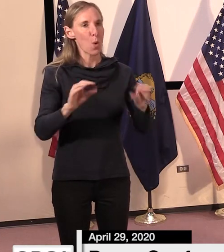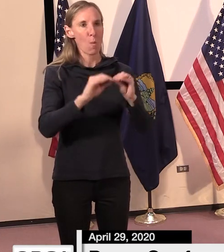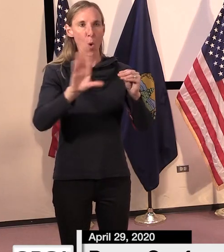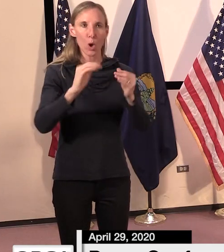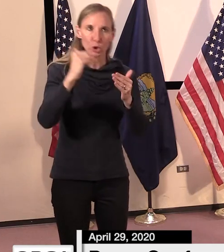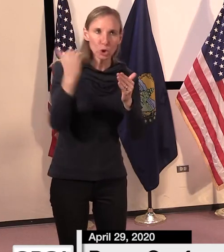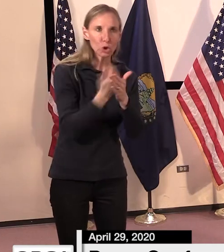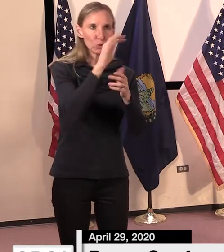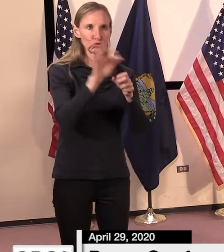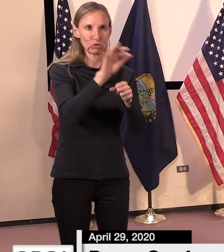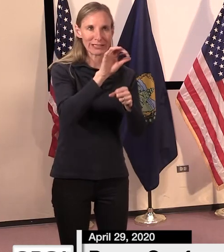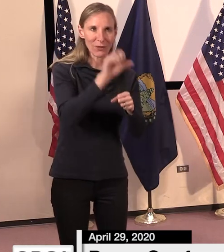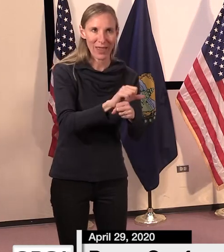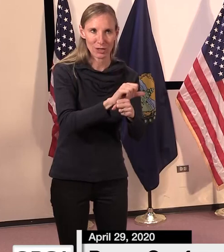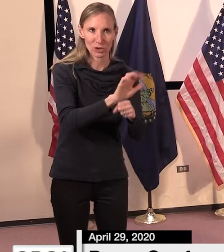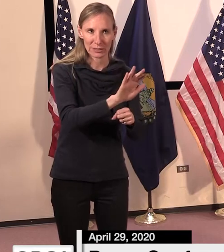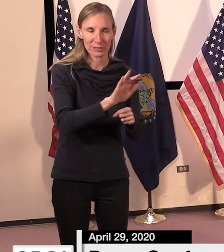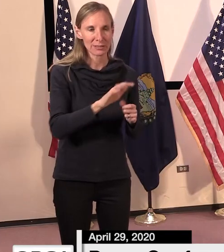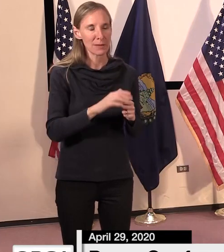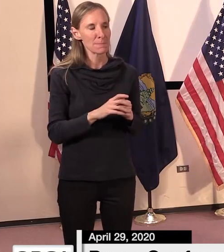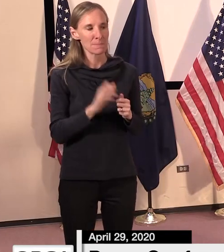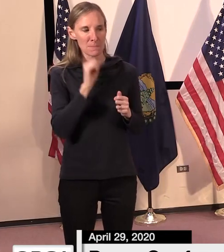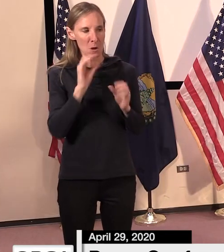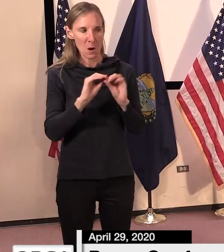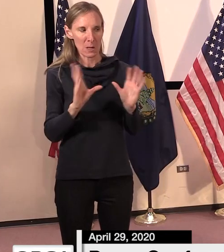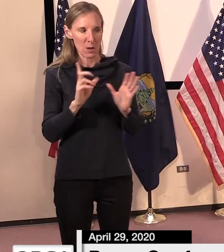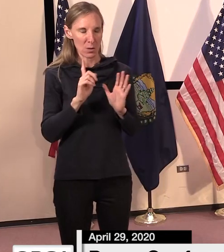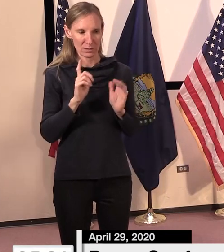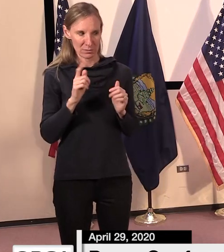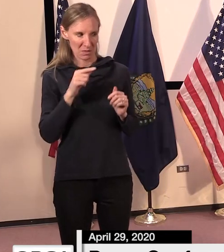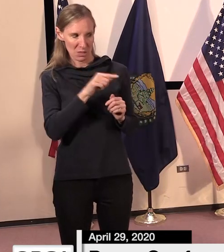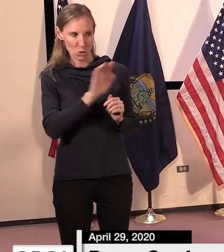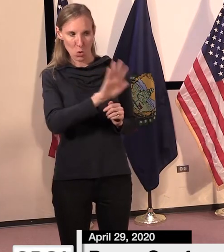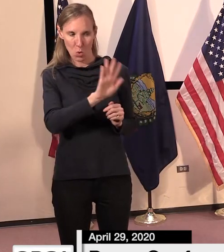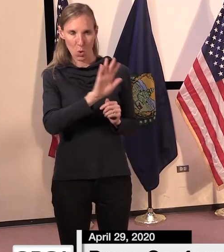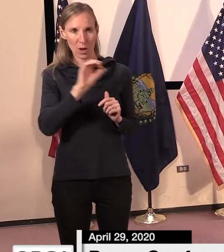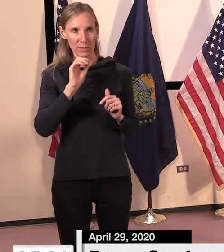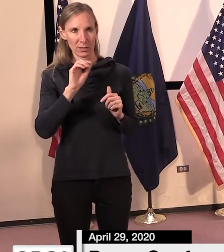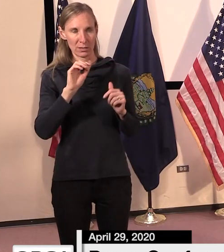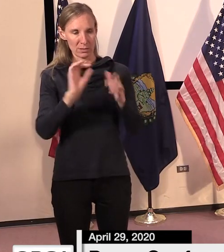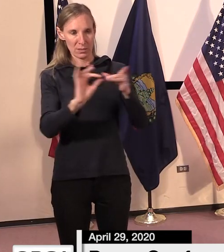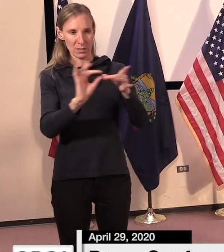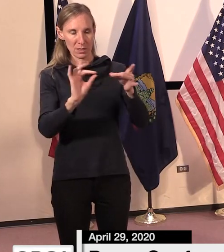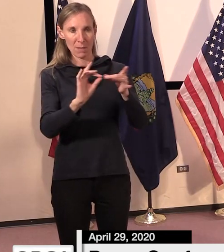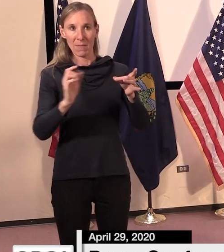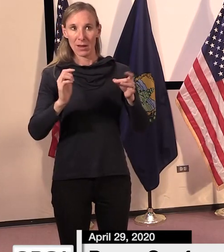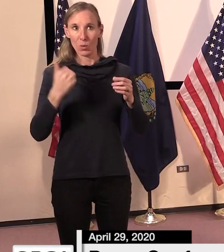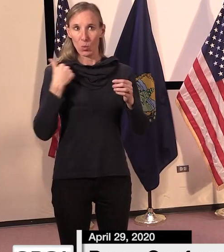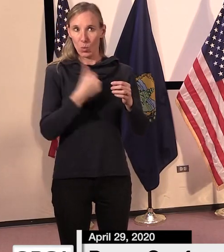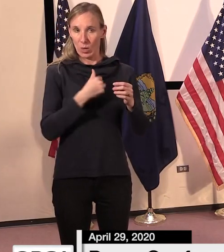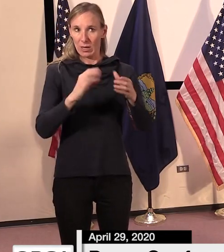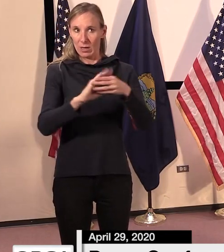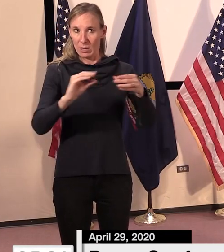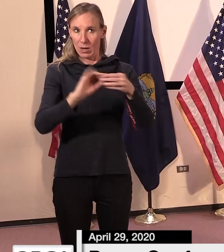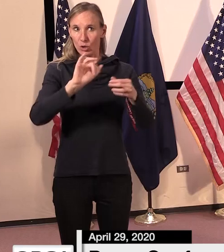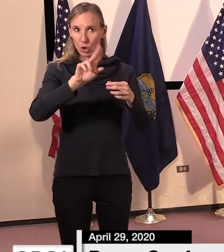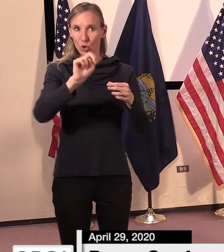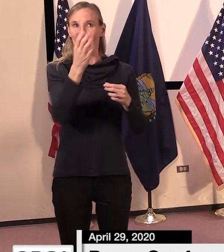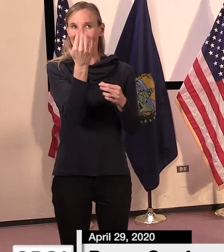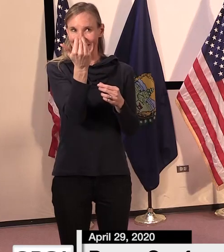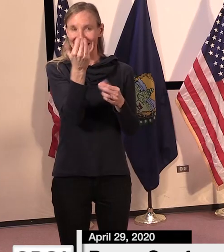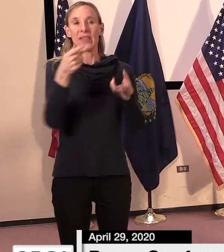So I'm not clear as to what the issue is in this regard, but our guidance had said the 15th of